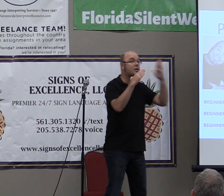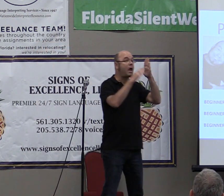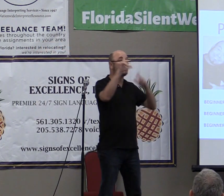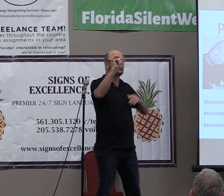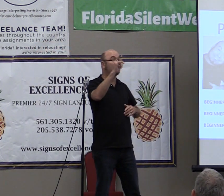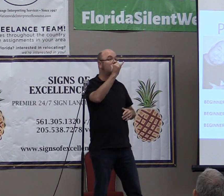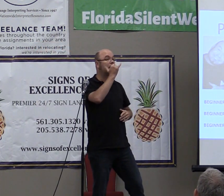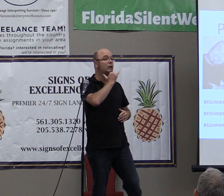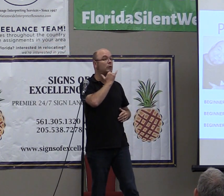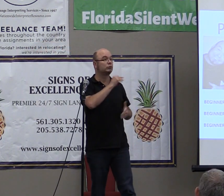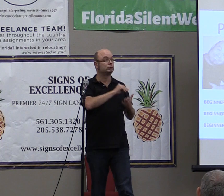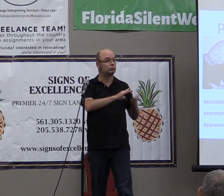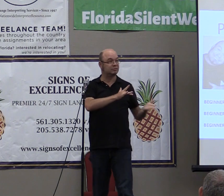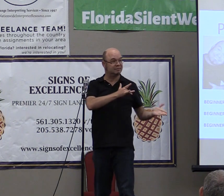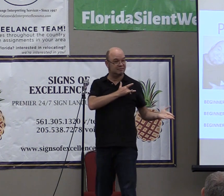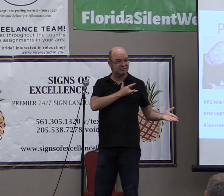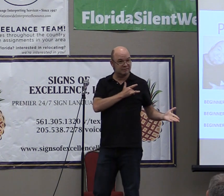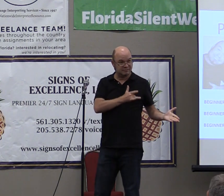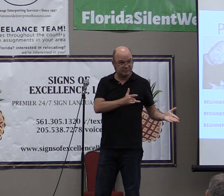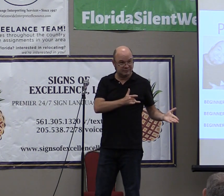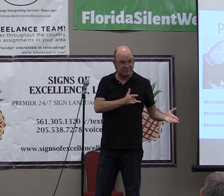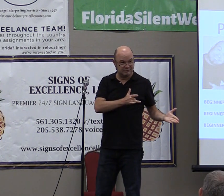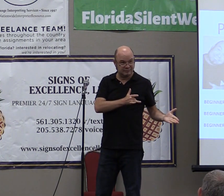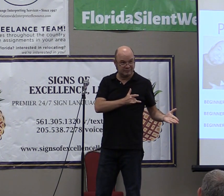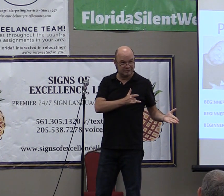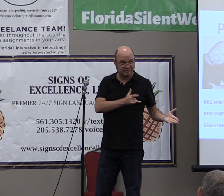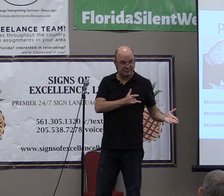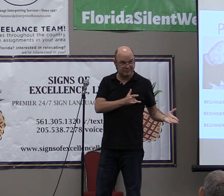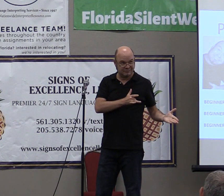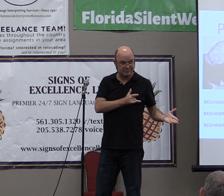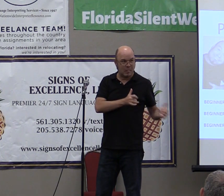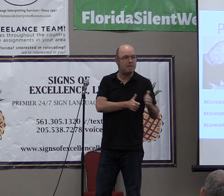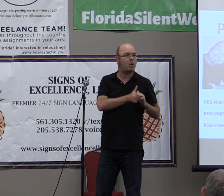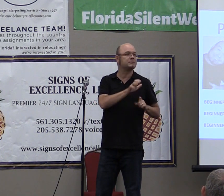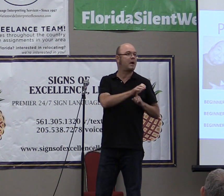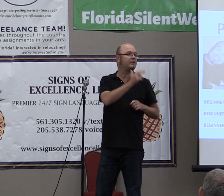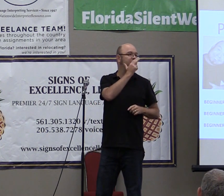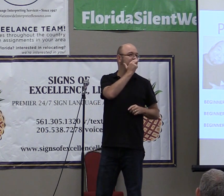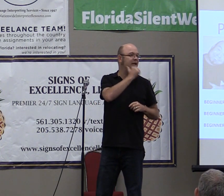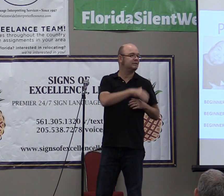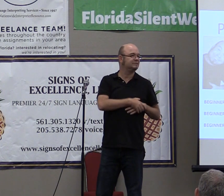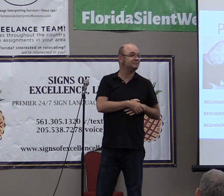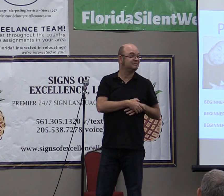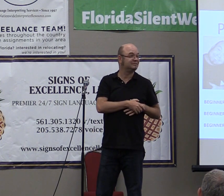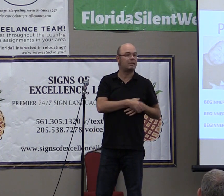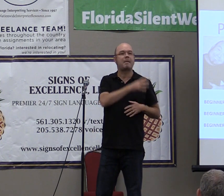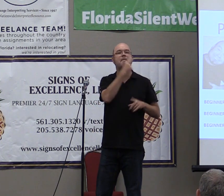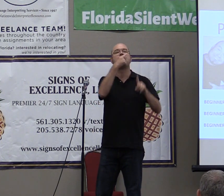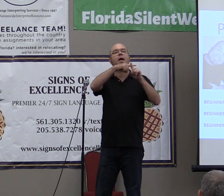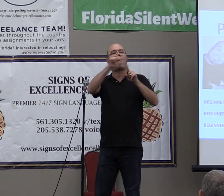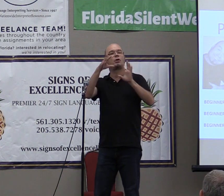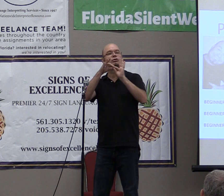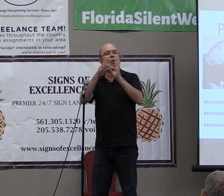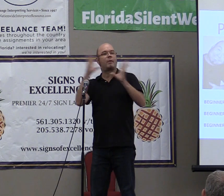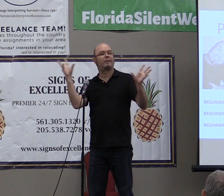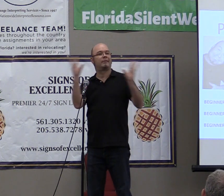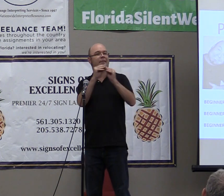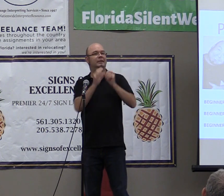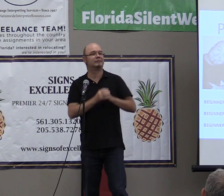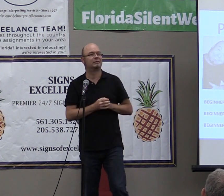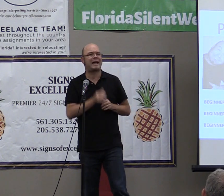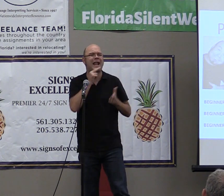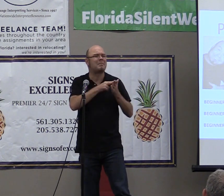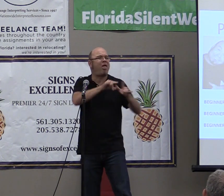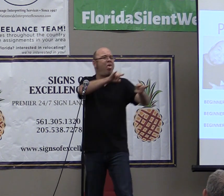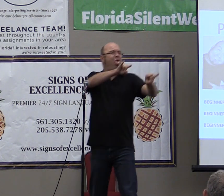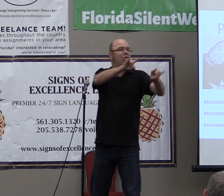Next is the top 20 errors that ASL students tend to make, the most popular and